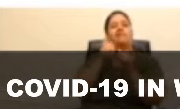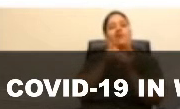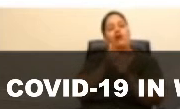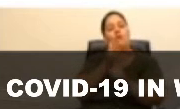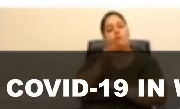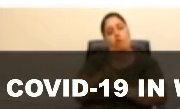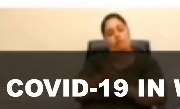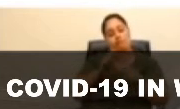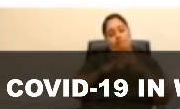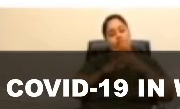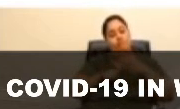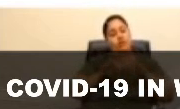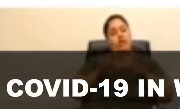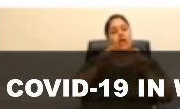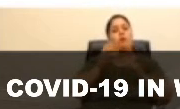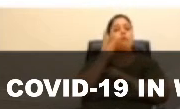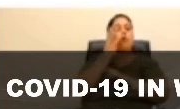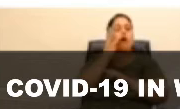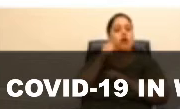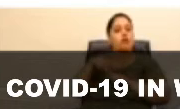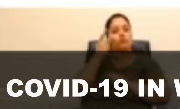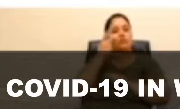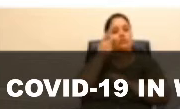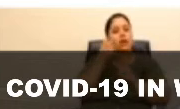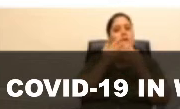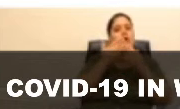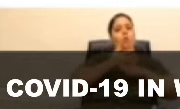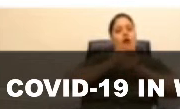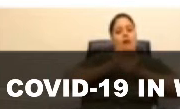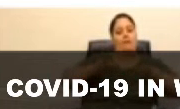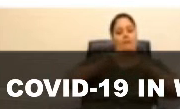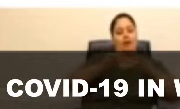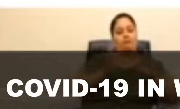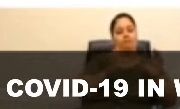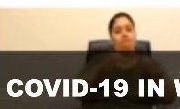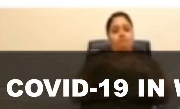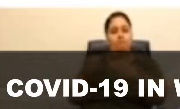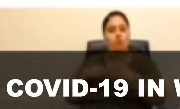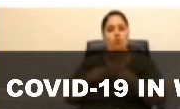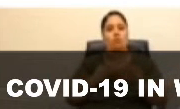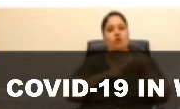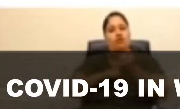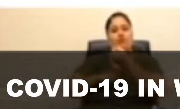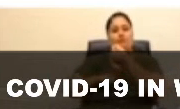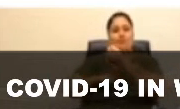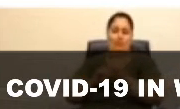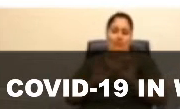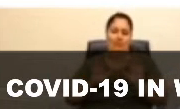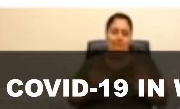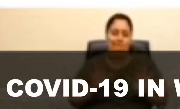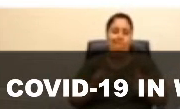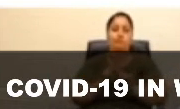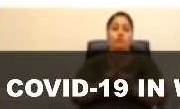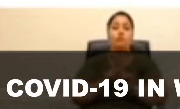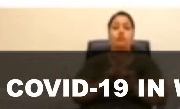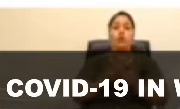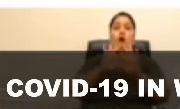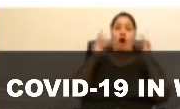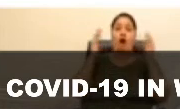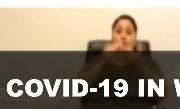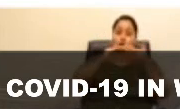Winelands, we've noticed a number of workplace clusters where we are providing support and also working in a whole of